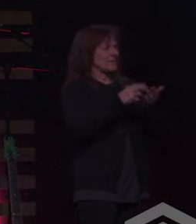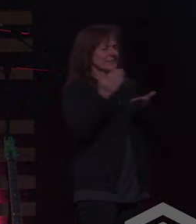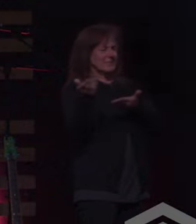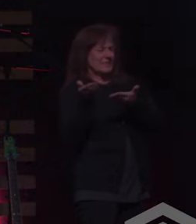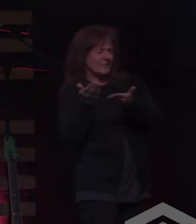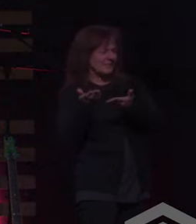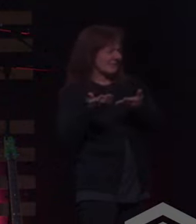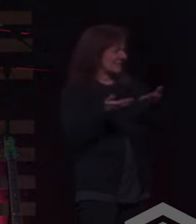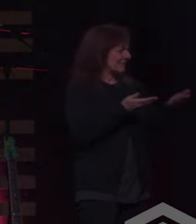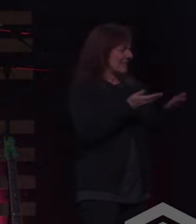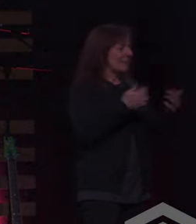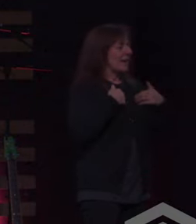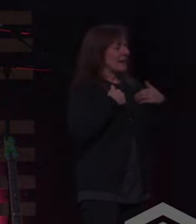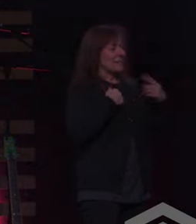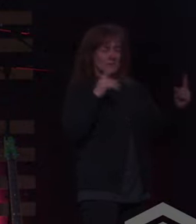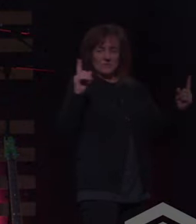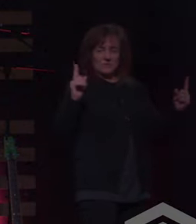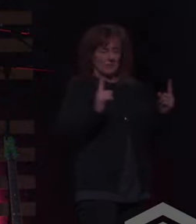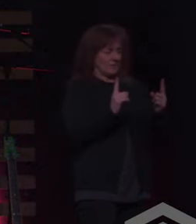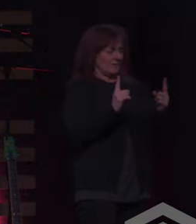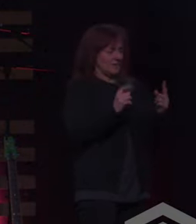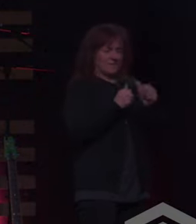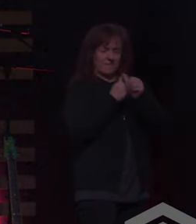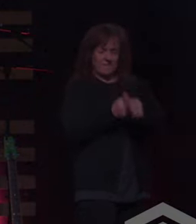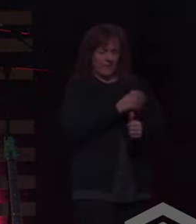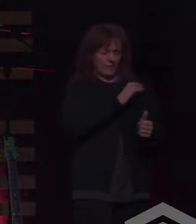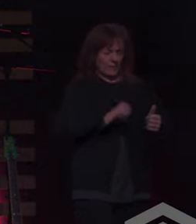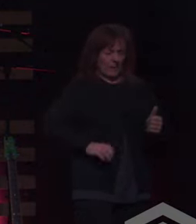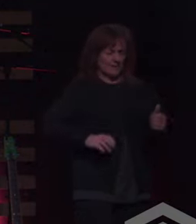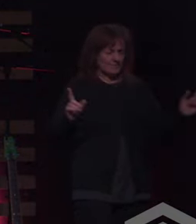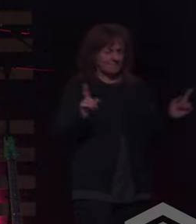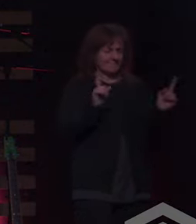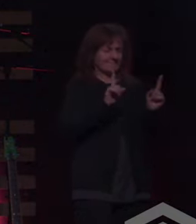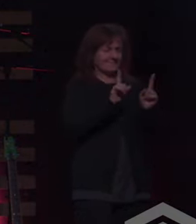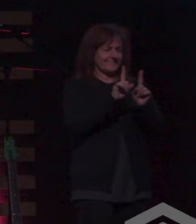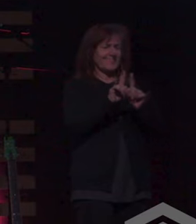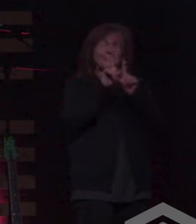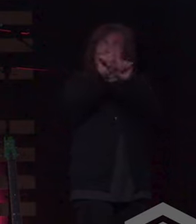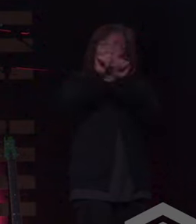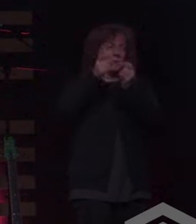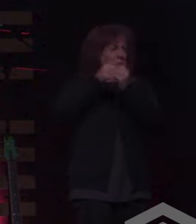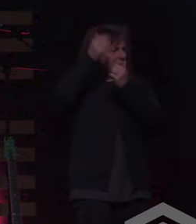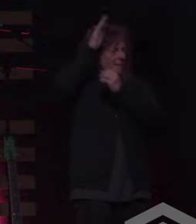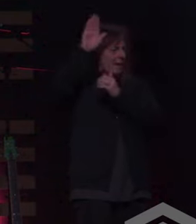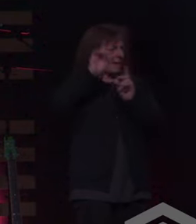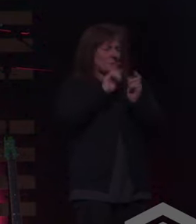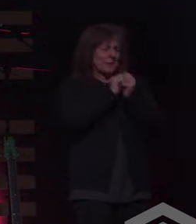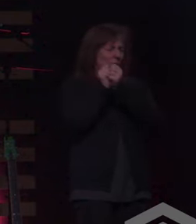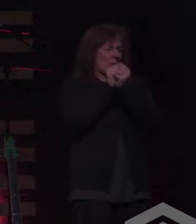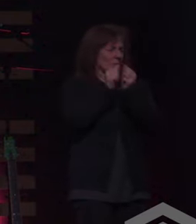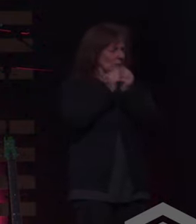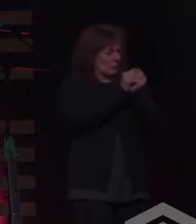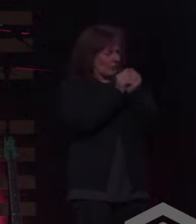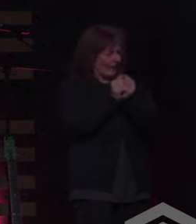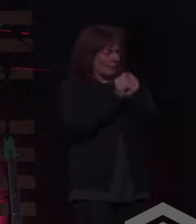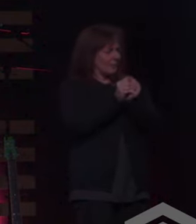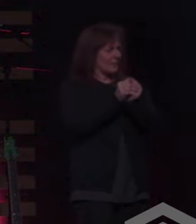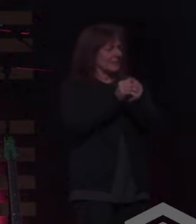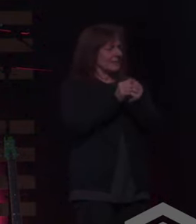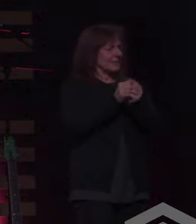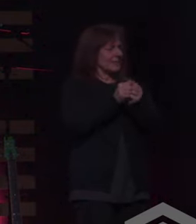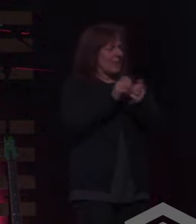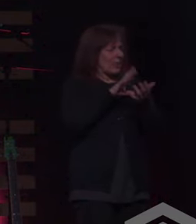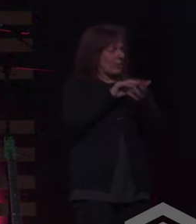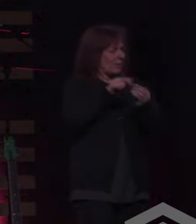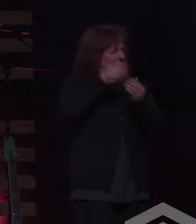and if I have two people who are following Christ, who are growing closer to God, they're going to grow closer together. If